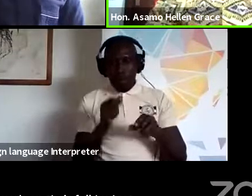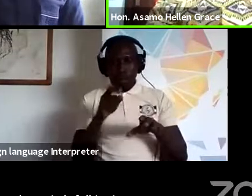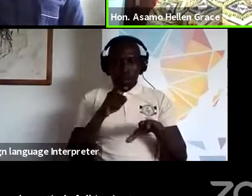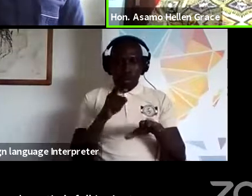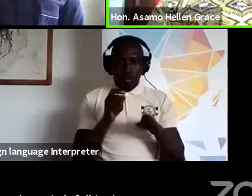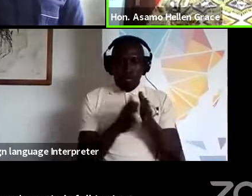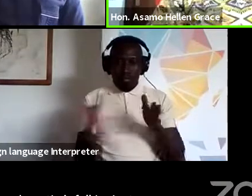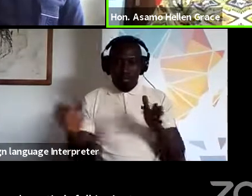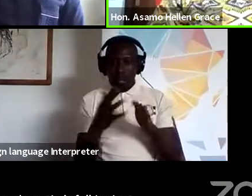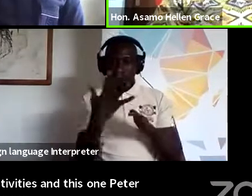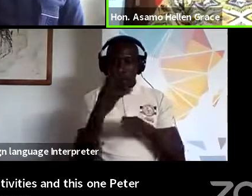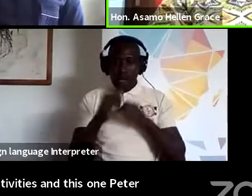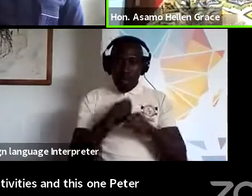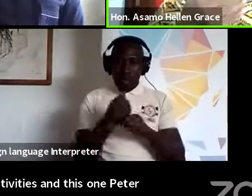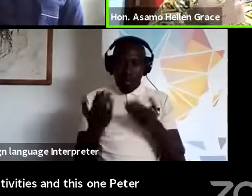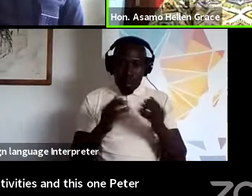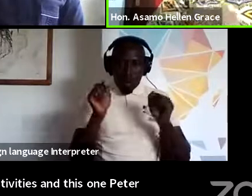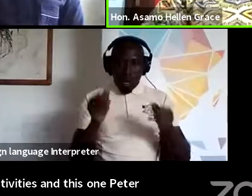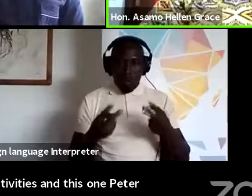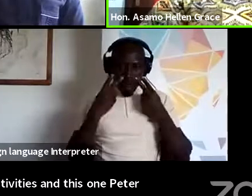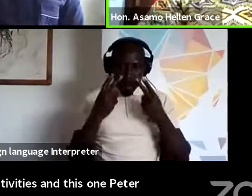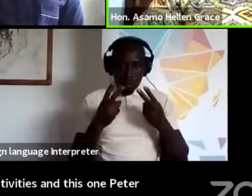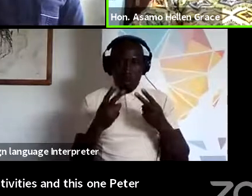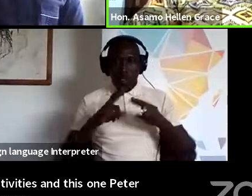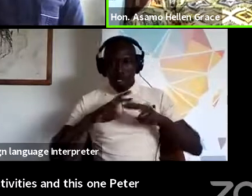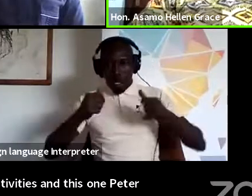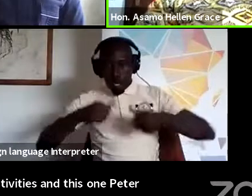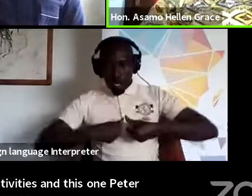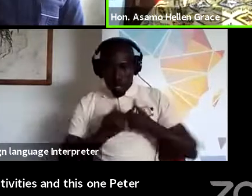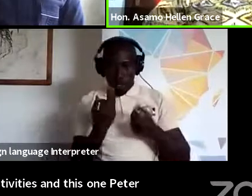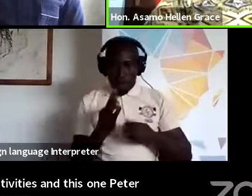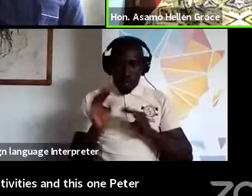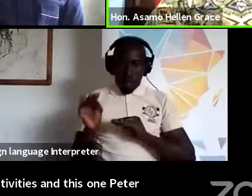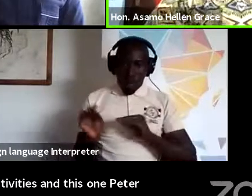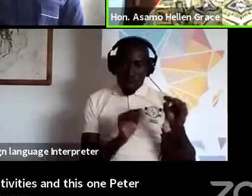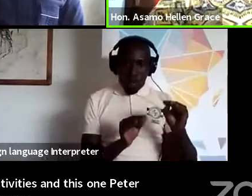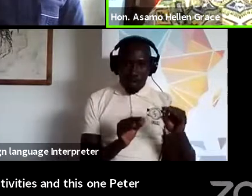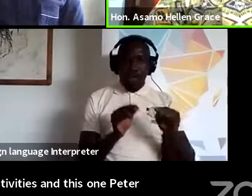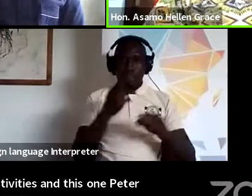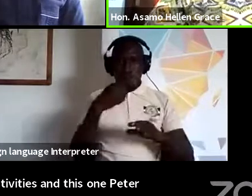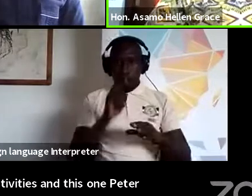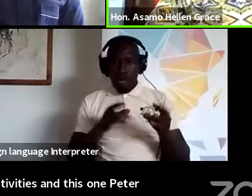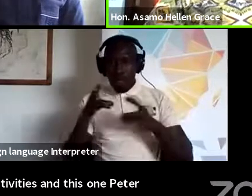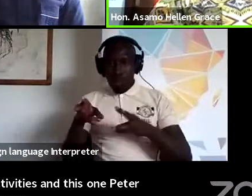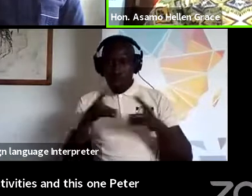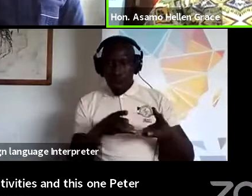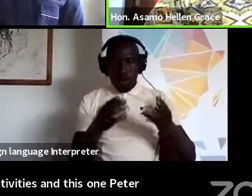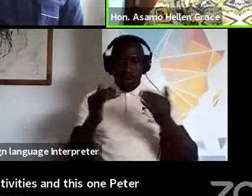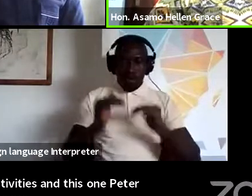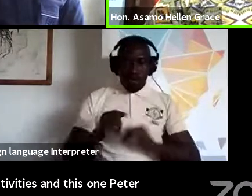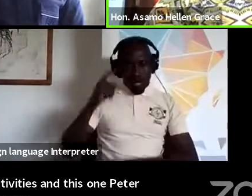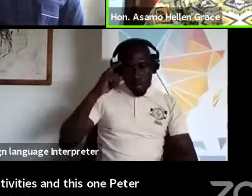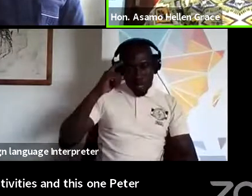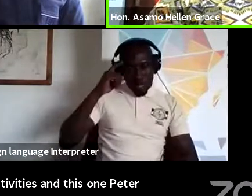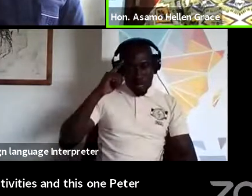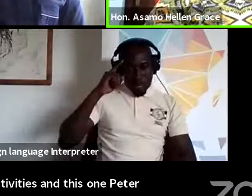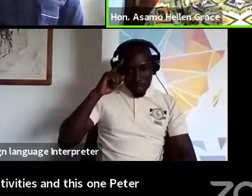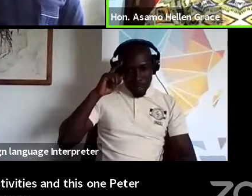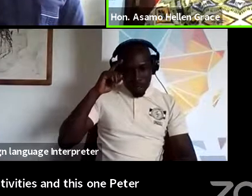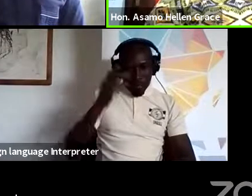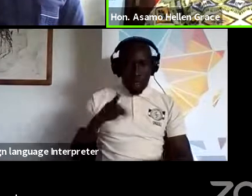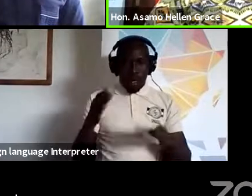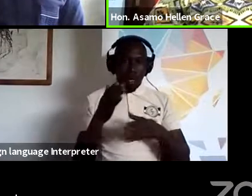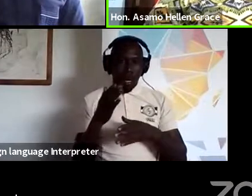years, where we can be looking and check ourselves whether we are moving in the right direction. I think as